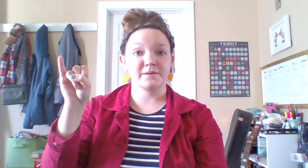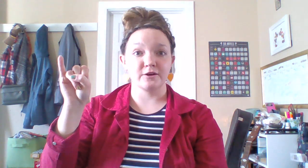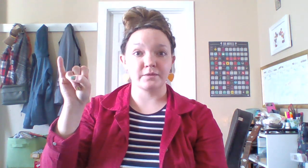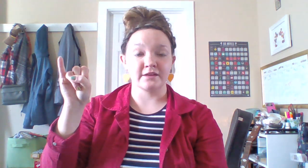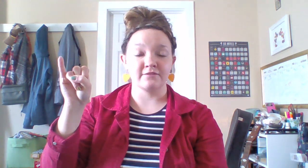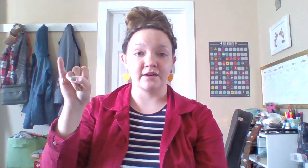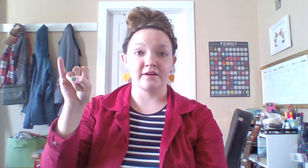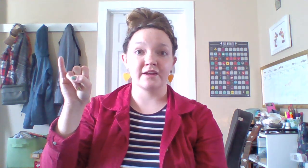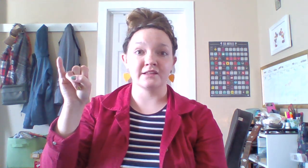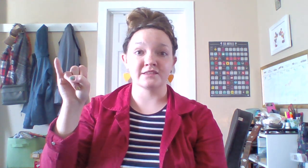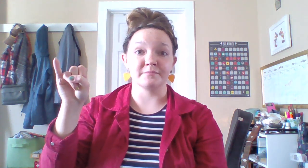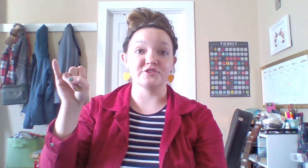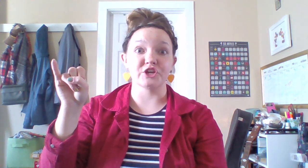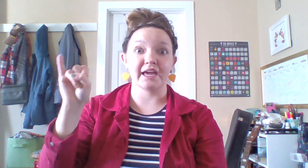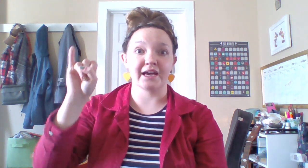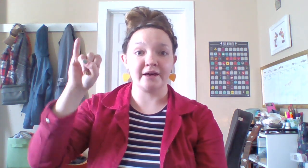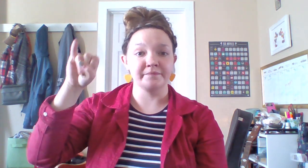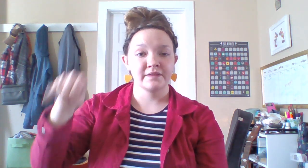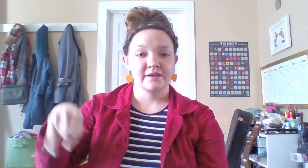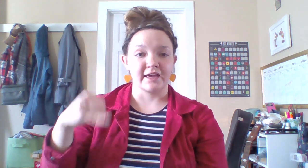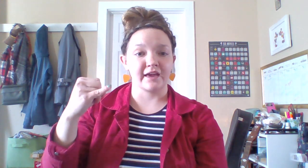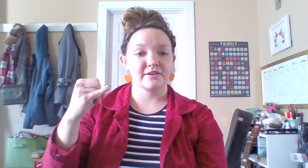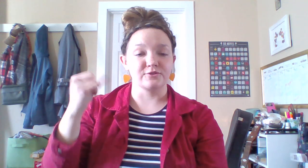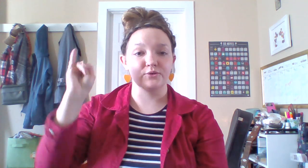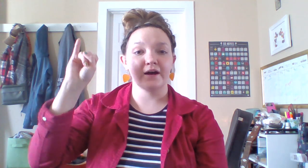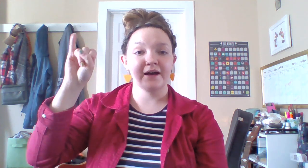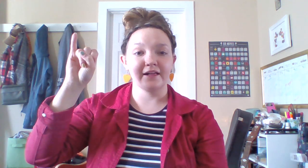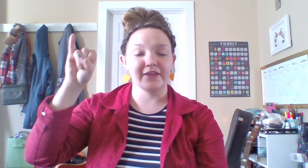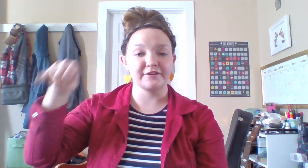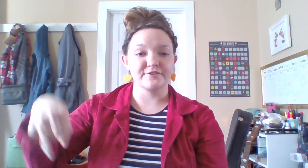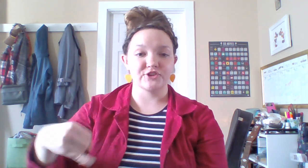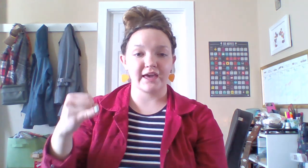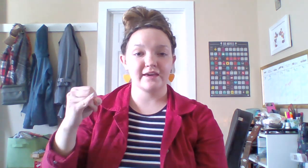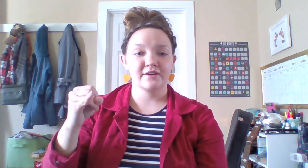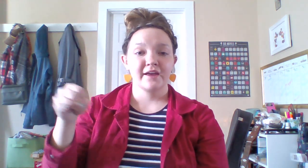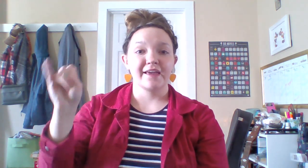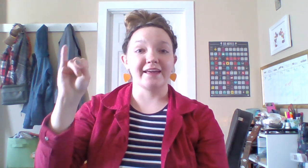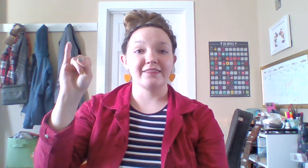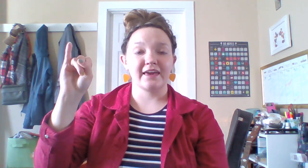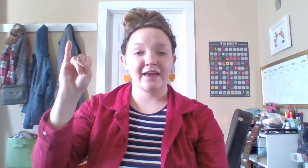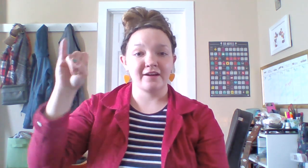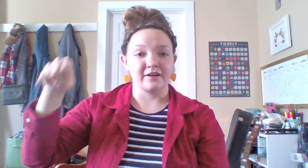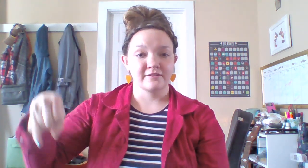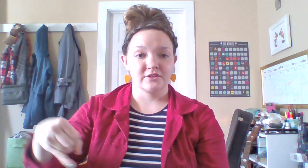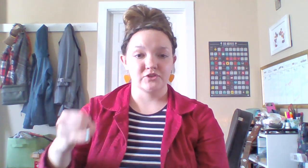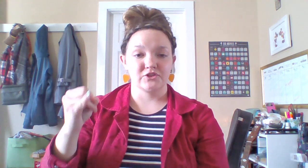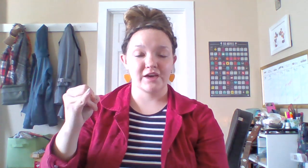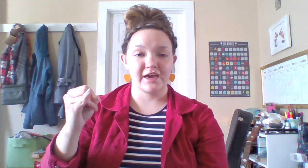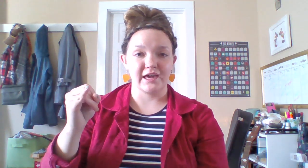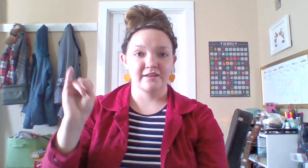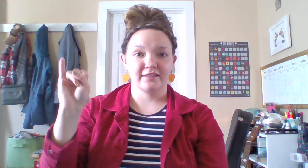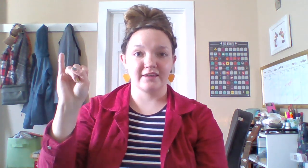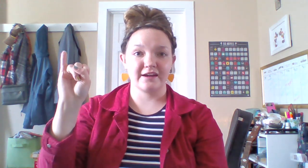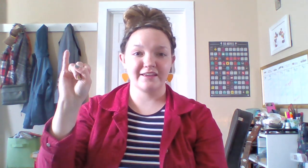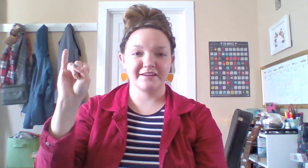your pinky finger in some jam. Okay, you draw a letter J in the air. J. There you